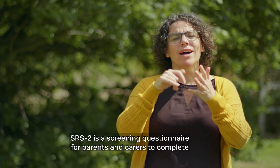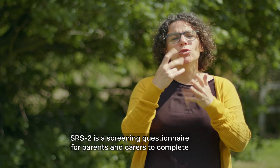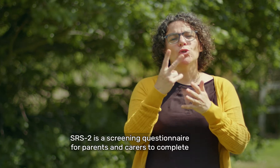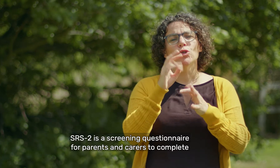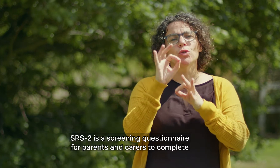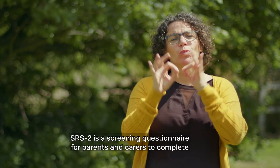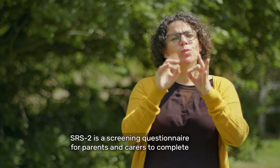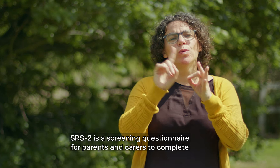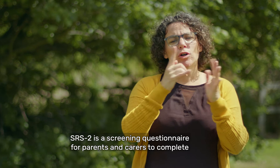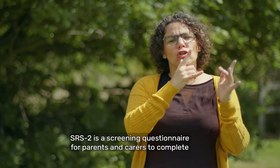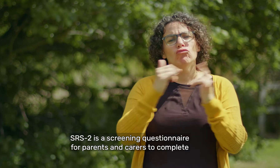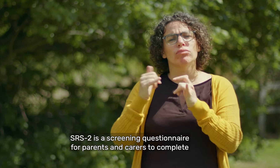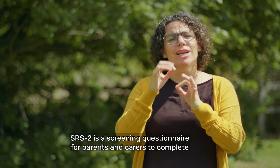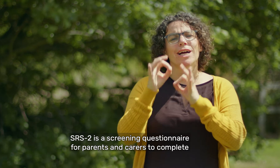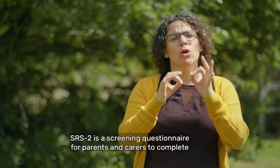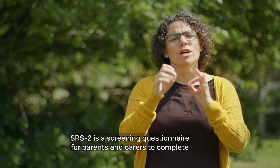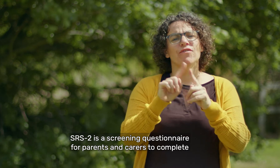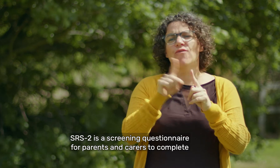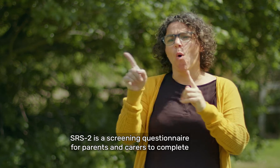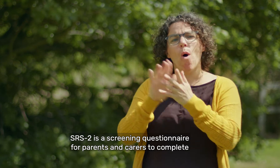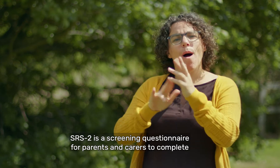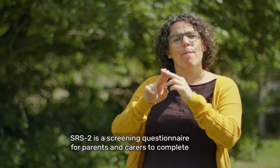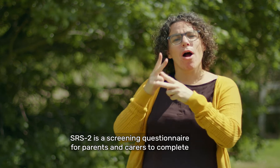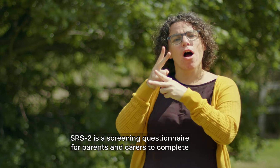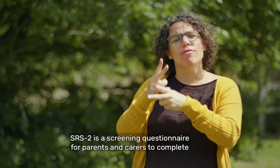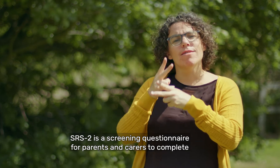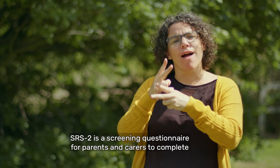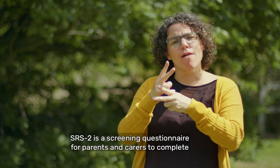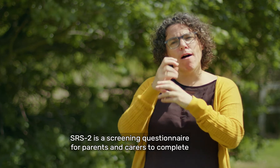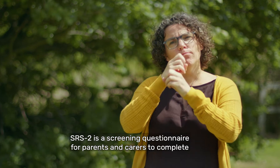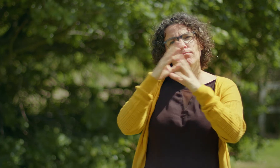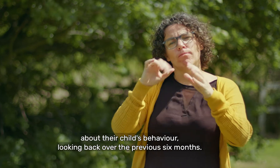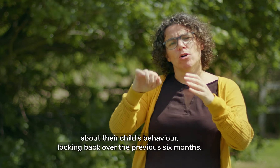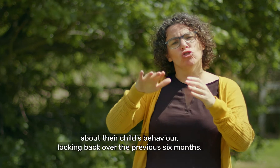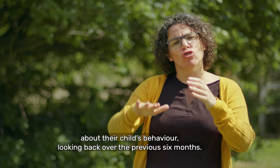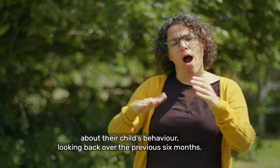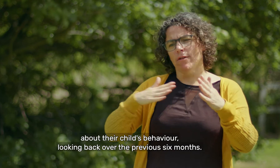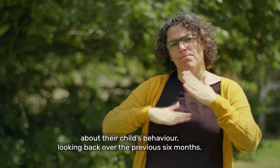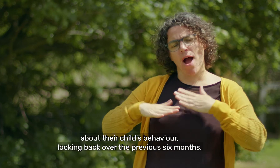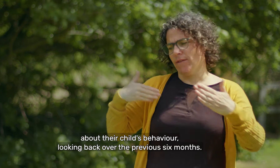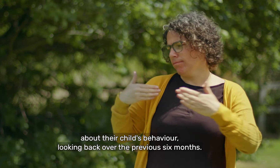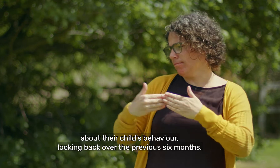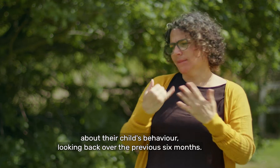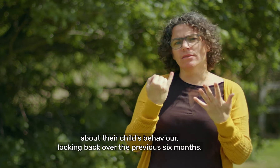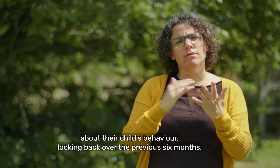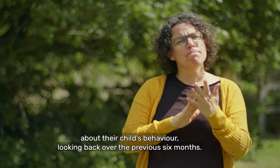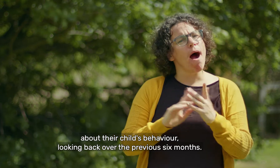SRS-2 is a screening questionnaire for parents and carers to complete about their child's behaviour, looking back over the previous 6